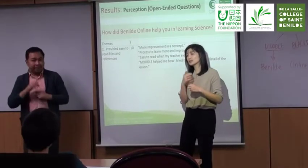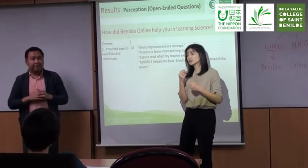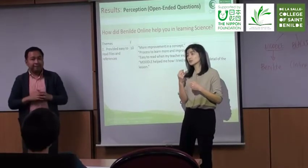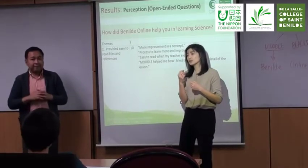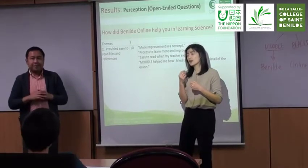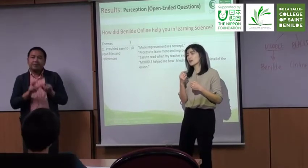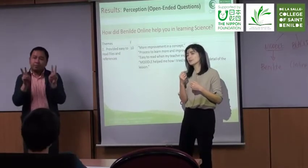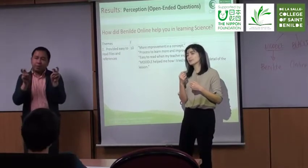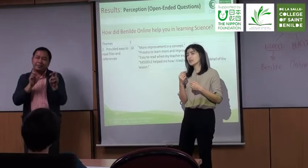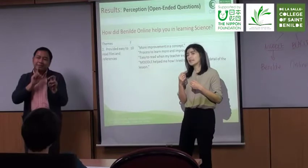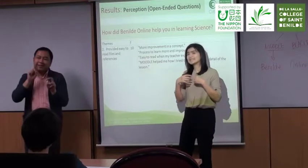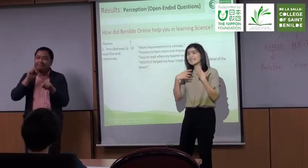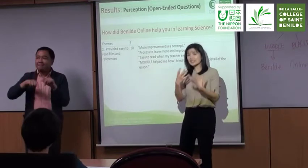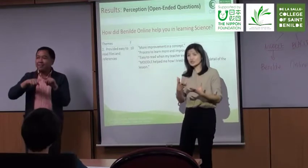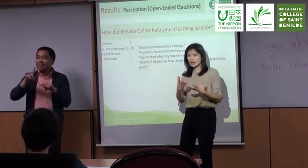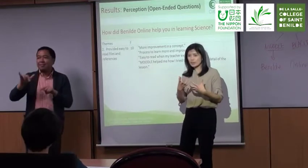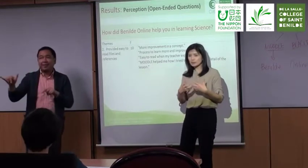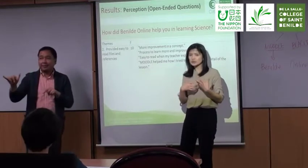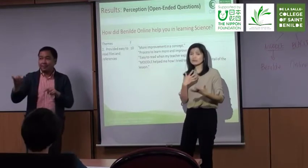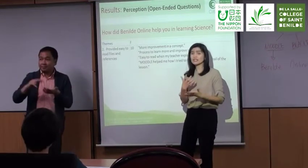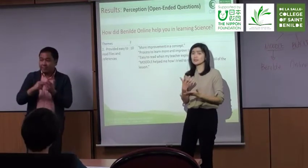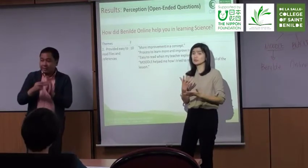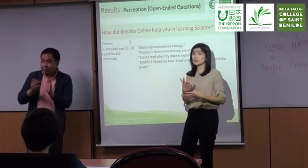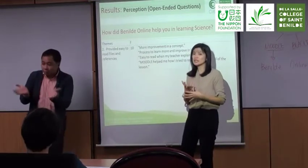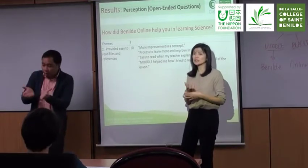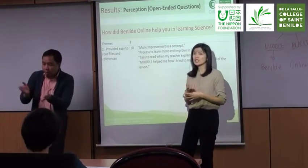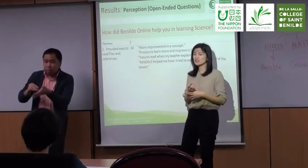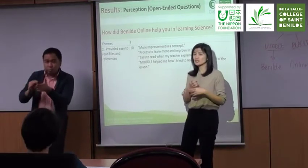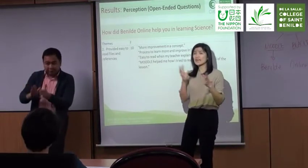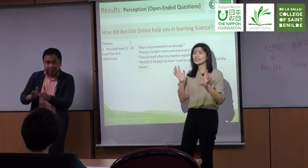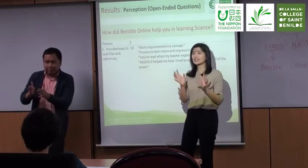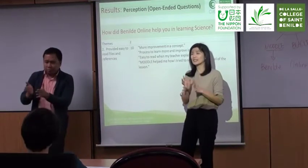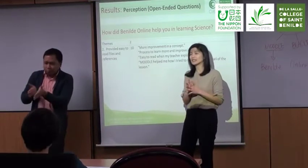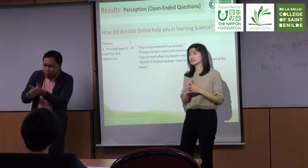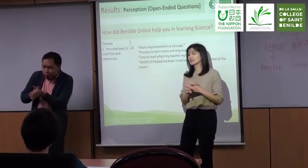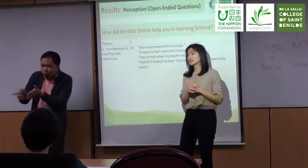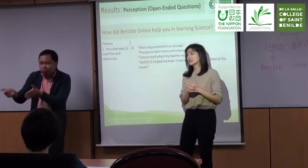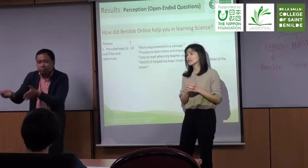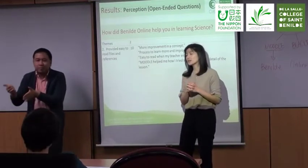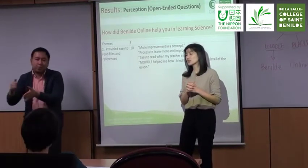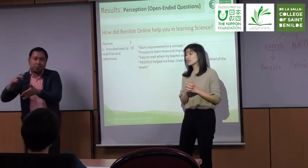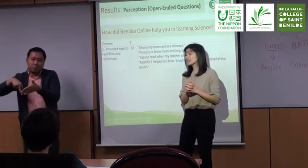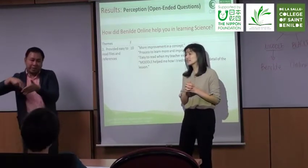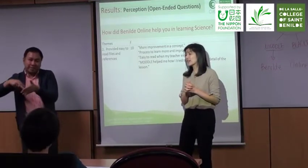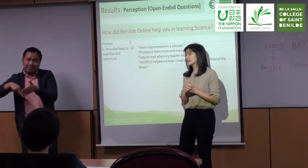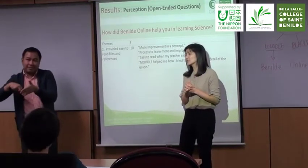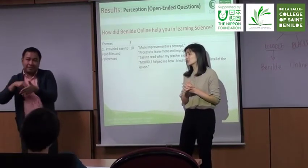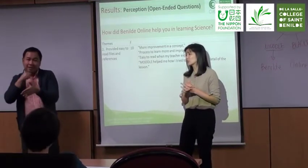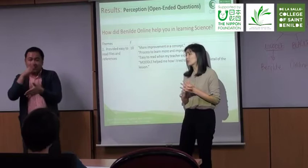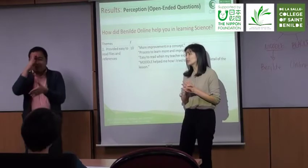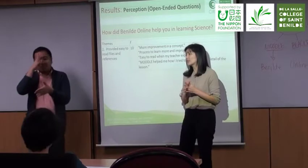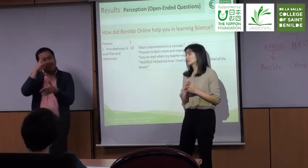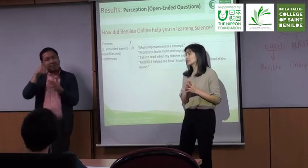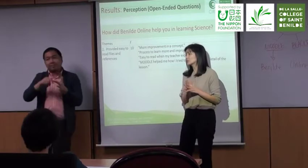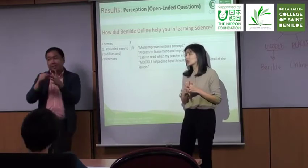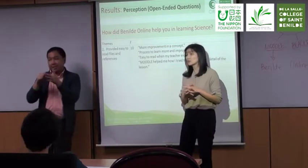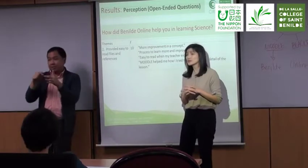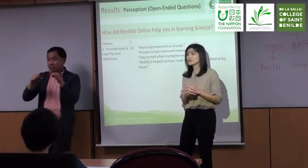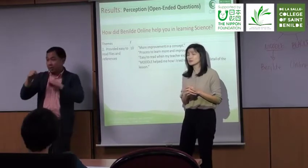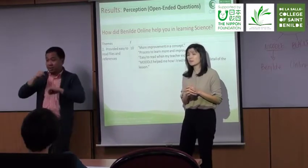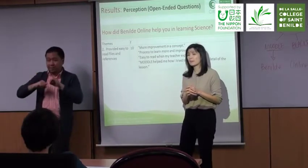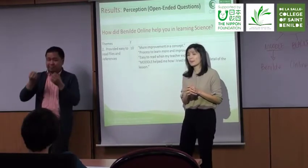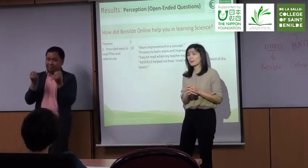be something that would engage them and motivate them to read, not just anything. Especially in science, there are so many